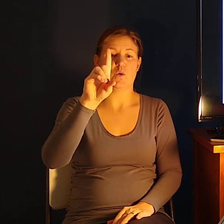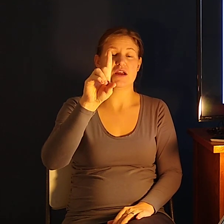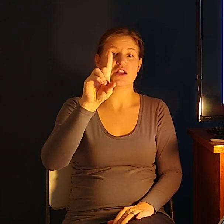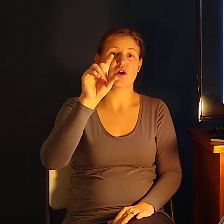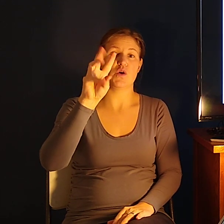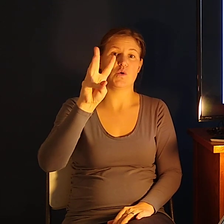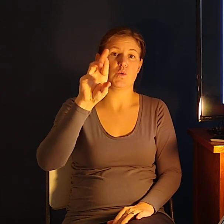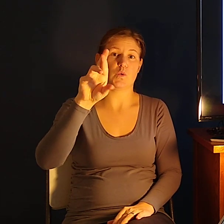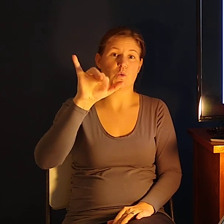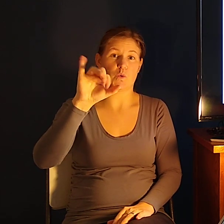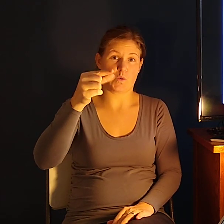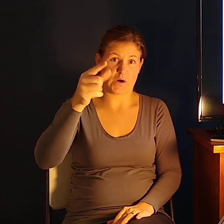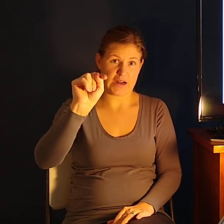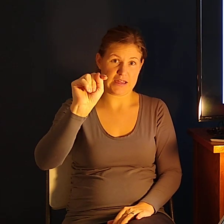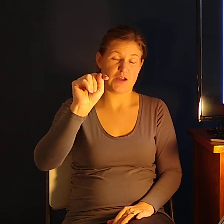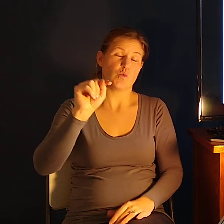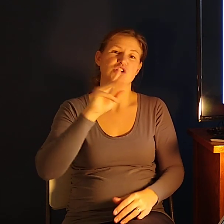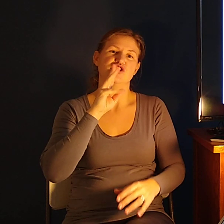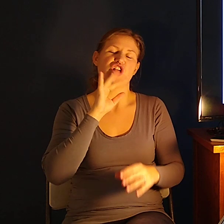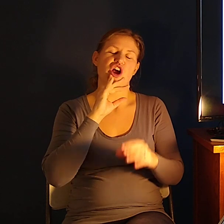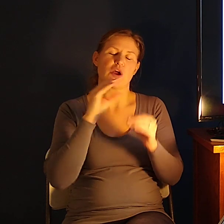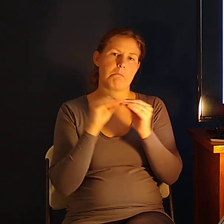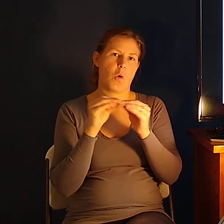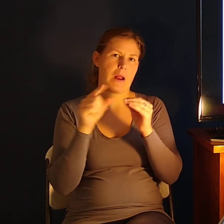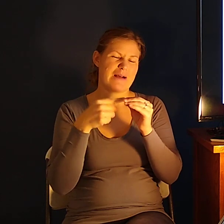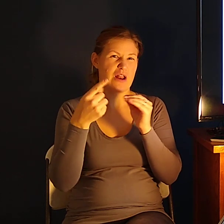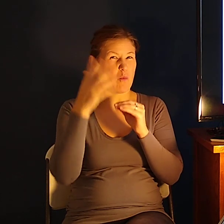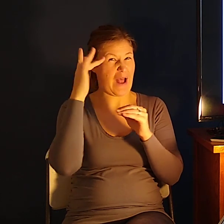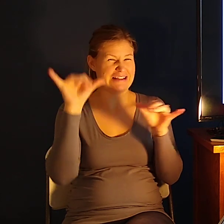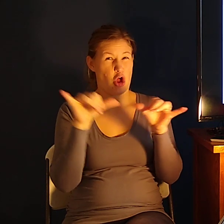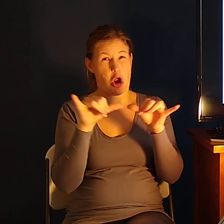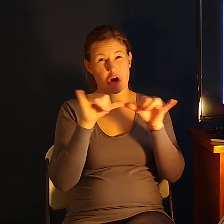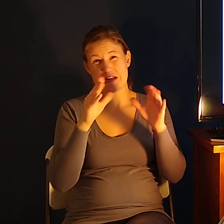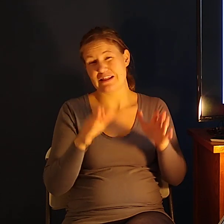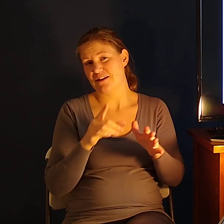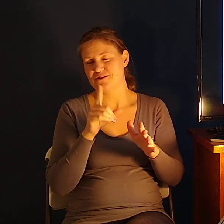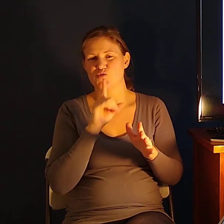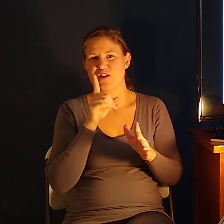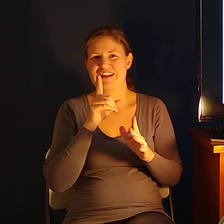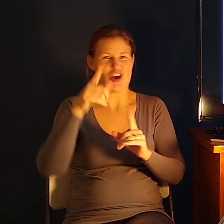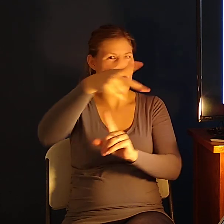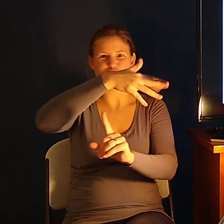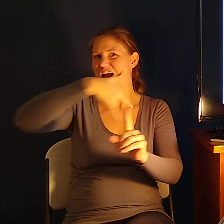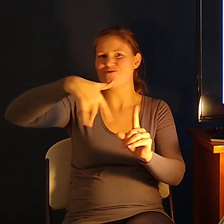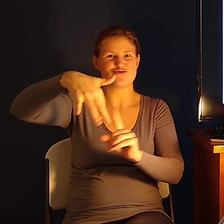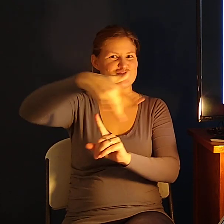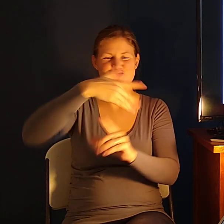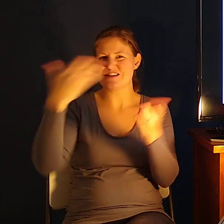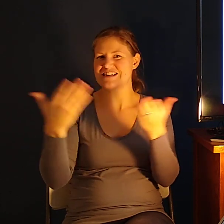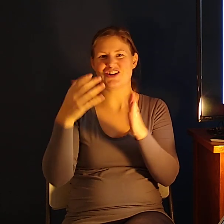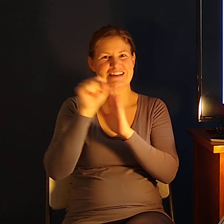talking about Frank Lloyd Wright because he's that architect that is all around you in the state of Michigan, in your own